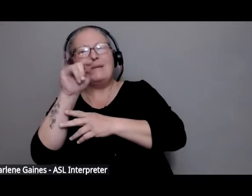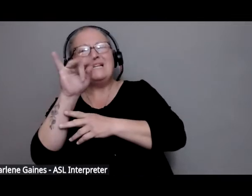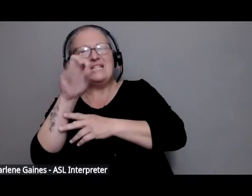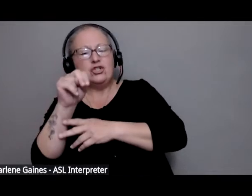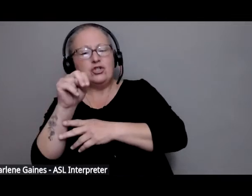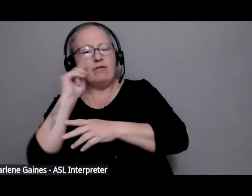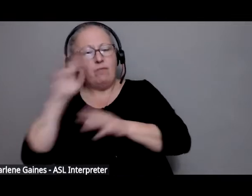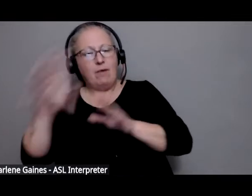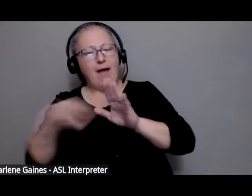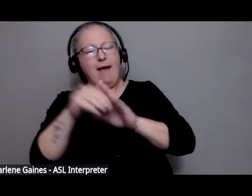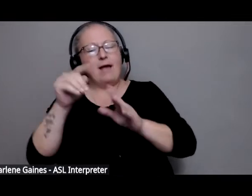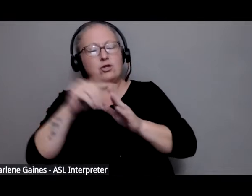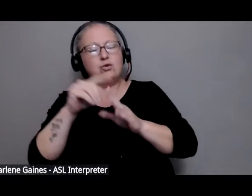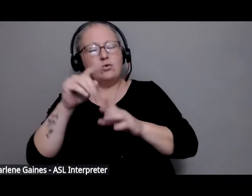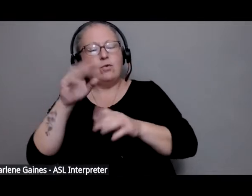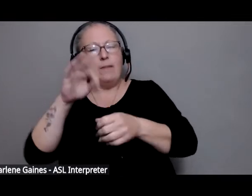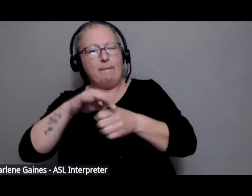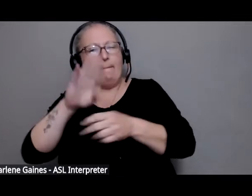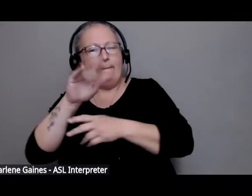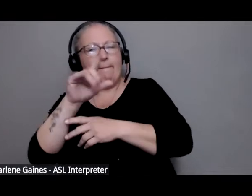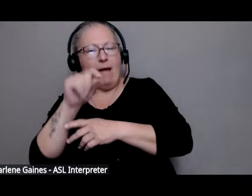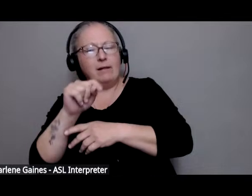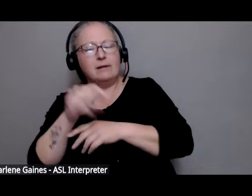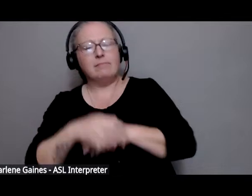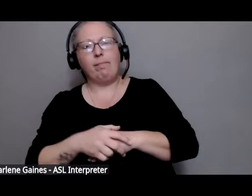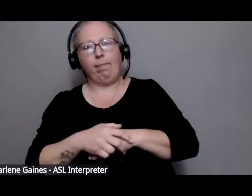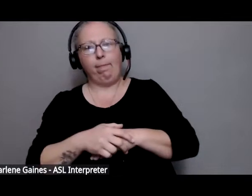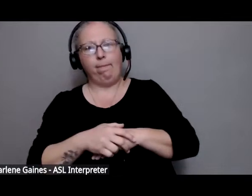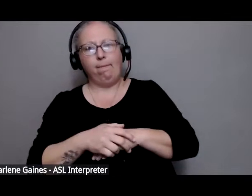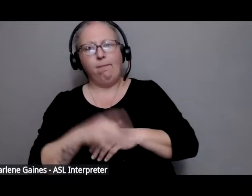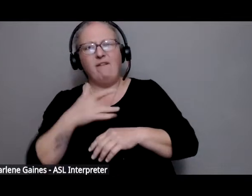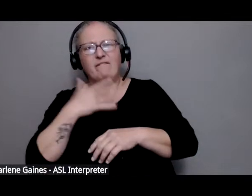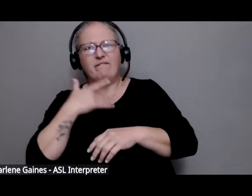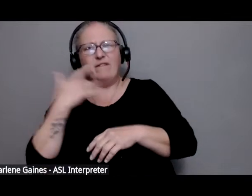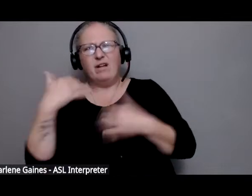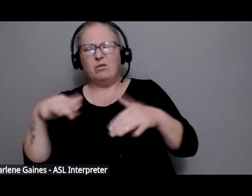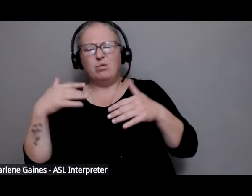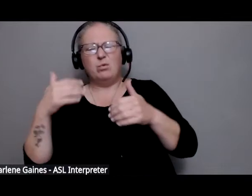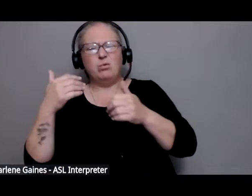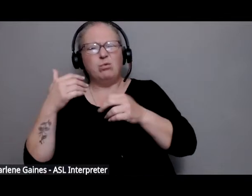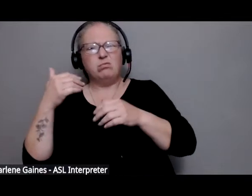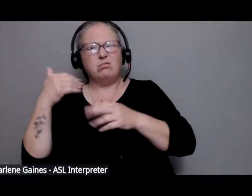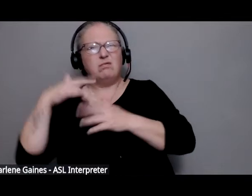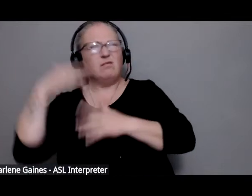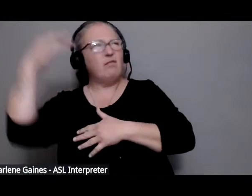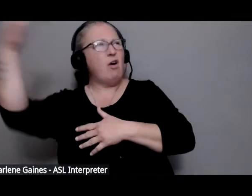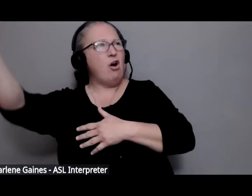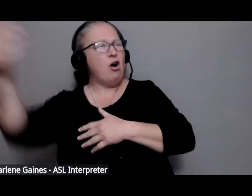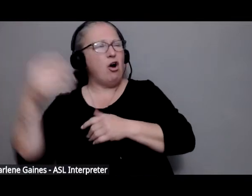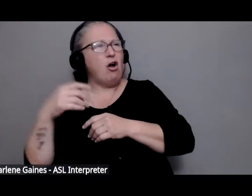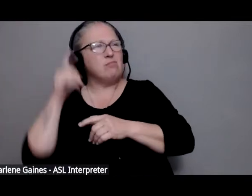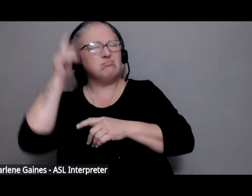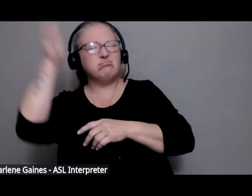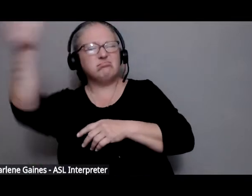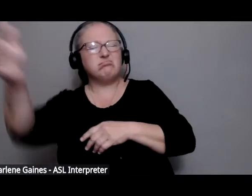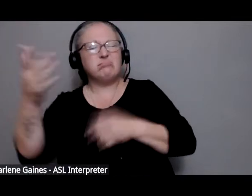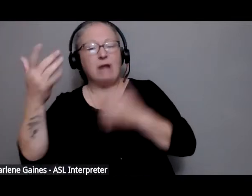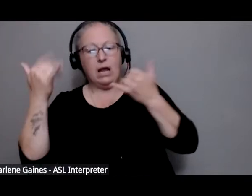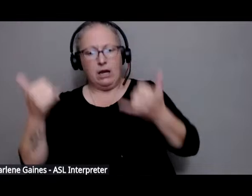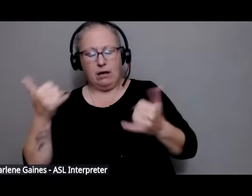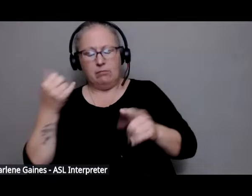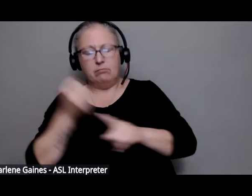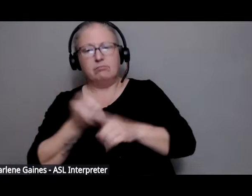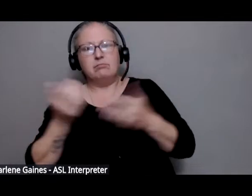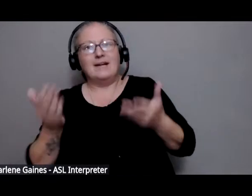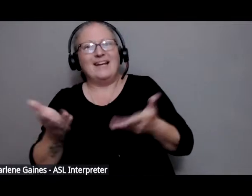And I remember just, it was like, it felt so far away. And now here we are. We have